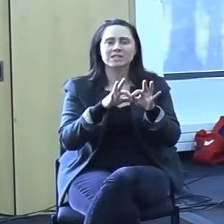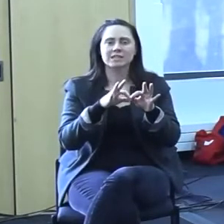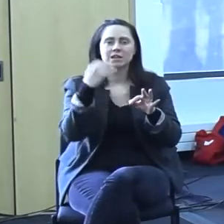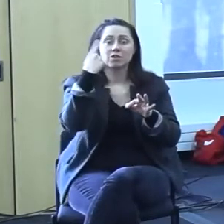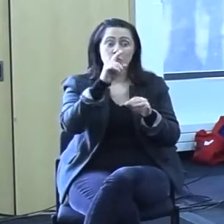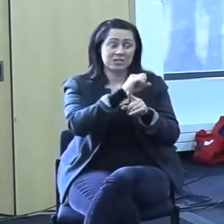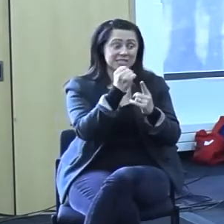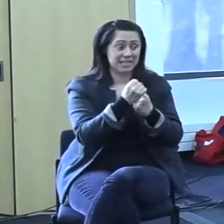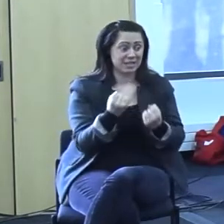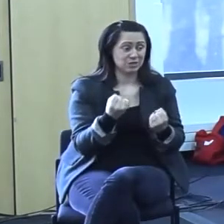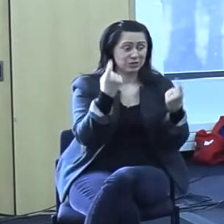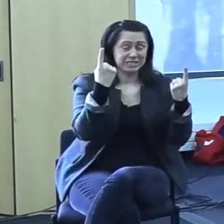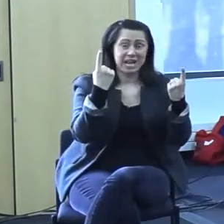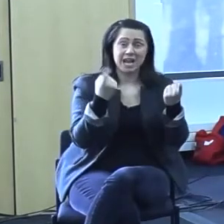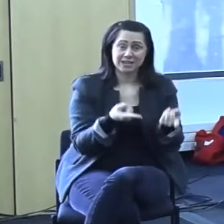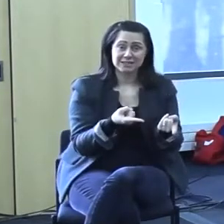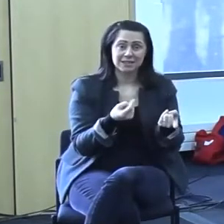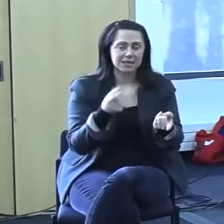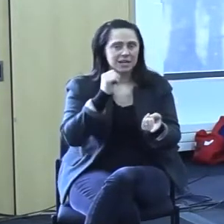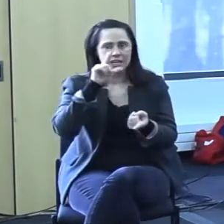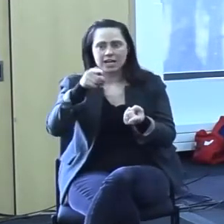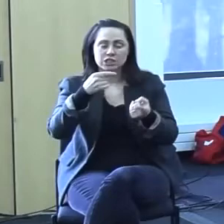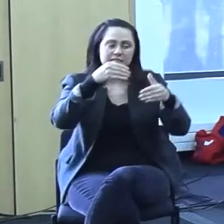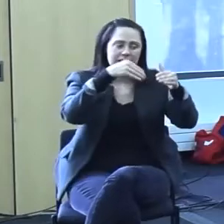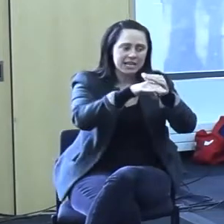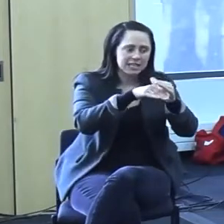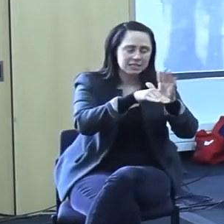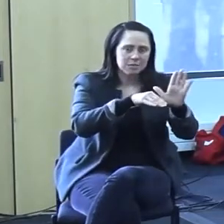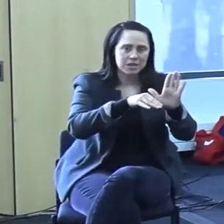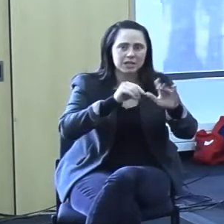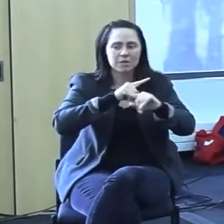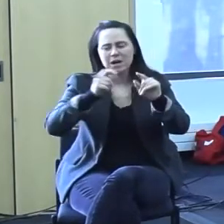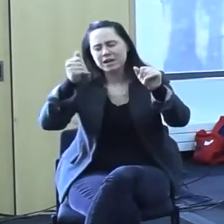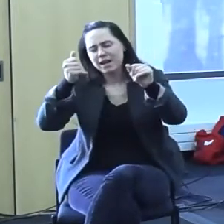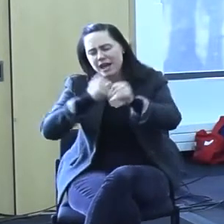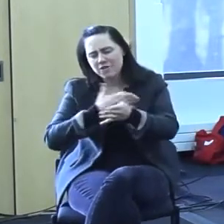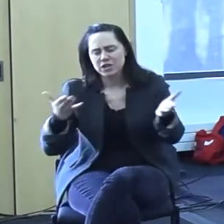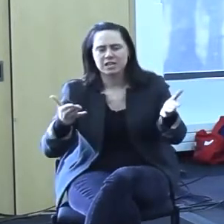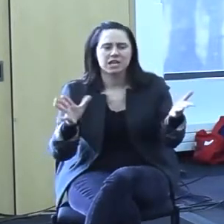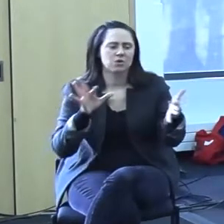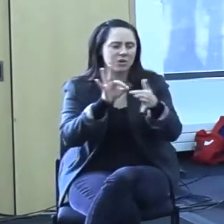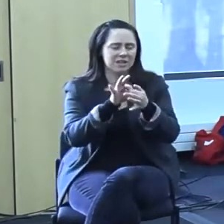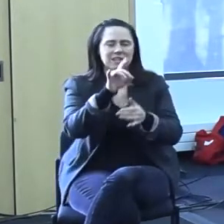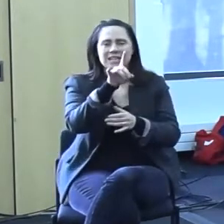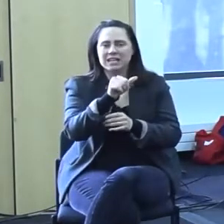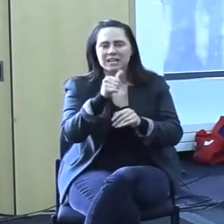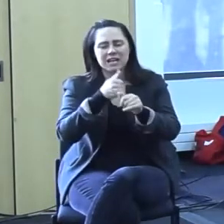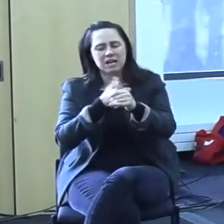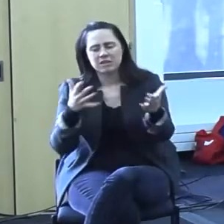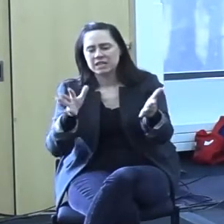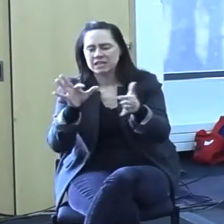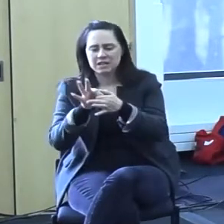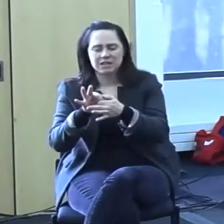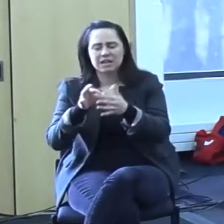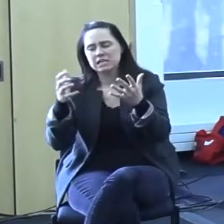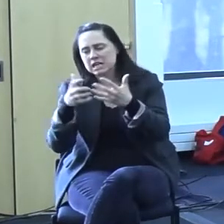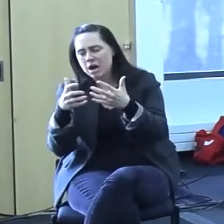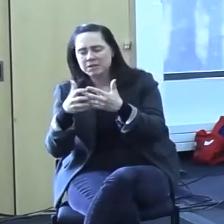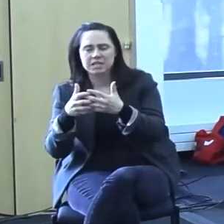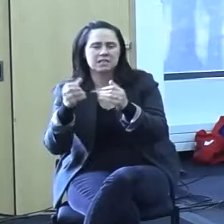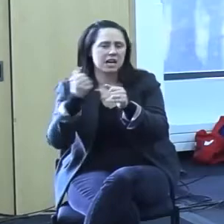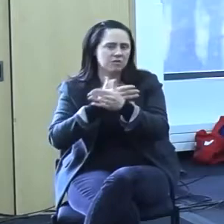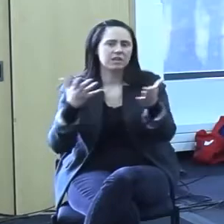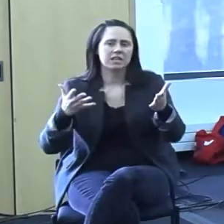for society to understand not just accessibility, but everything regarding disabilities, everything regarding accommodations,